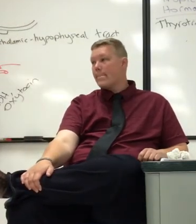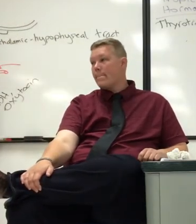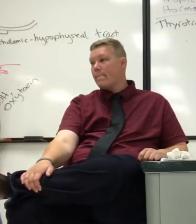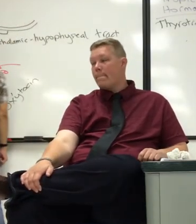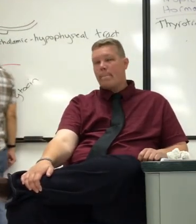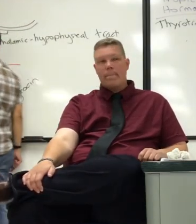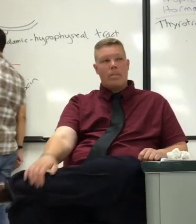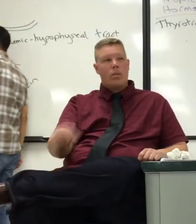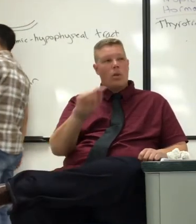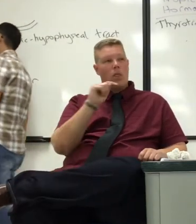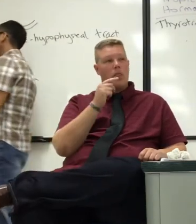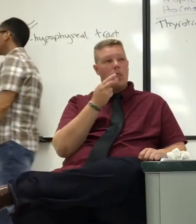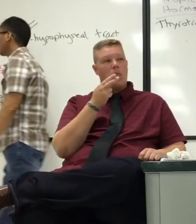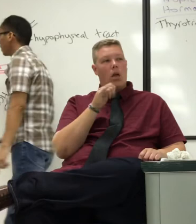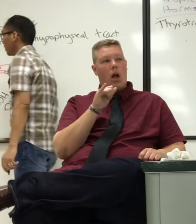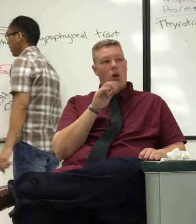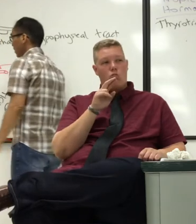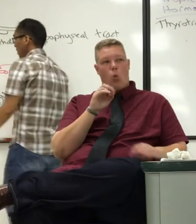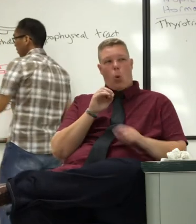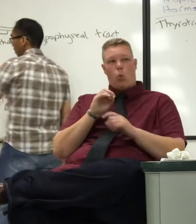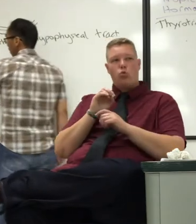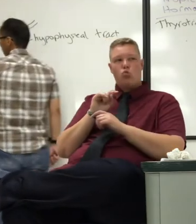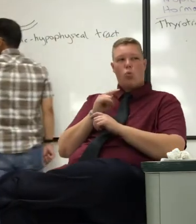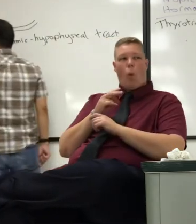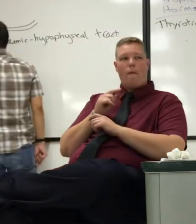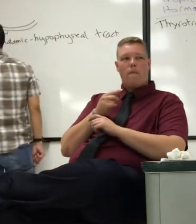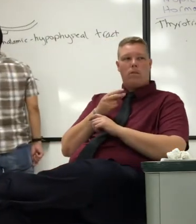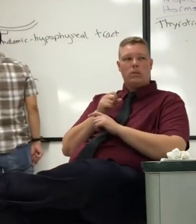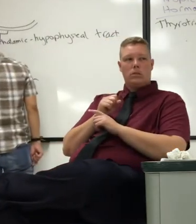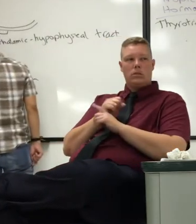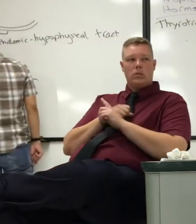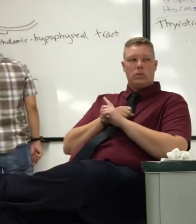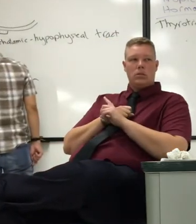pretend that cell is a thyrotroph. It'll